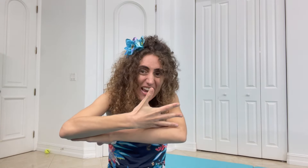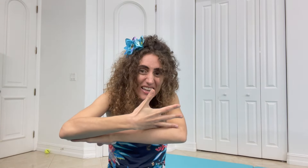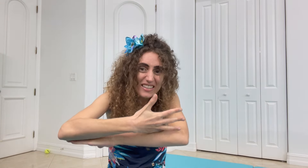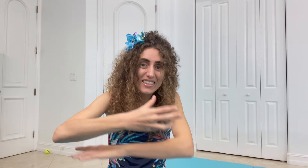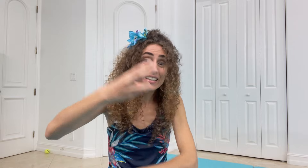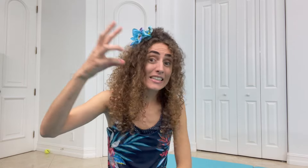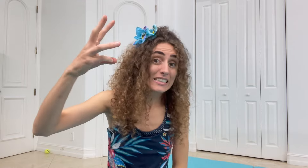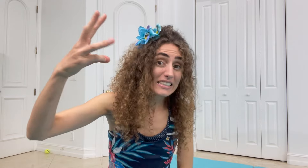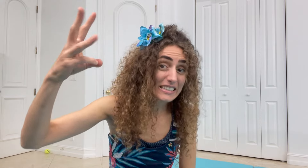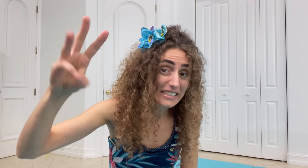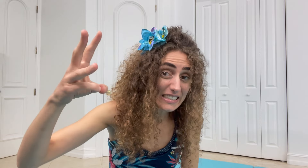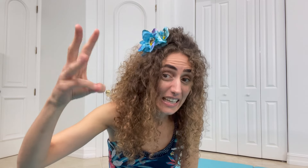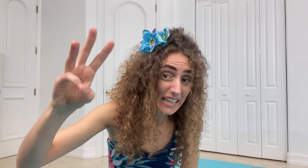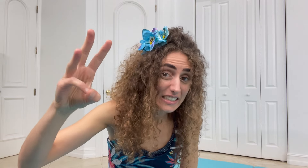days. Six